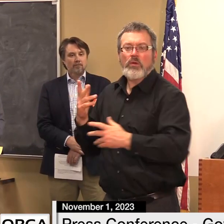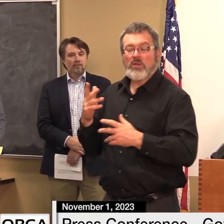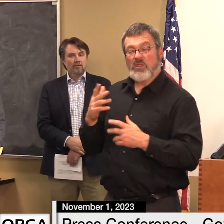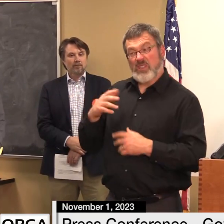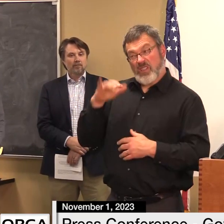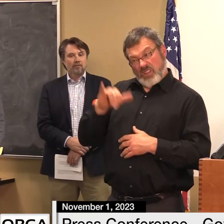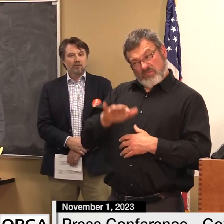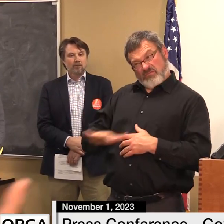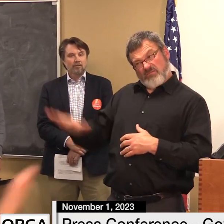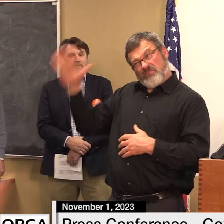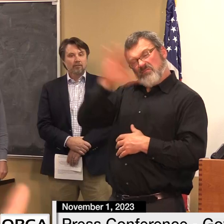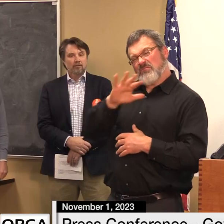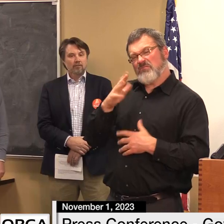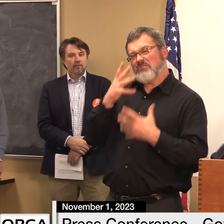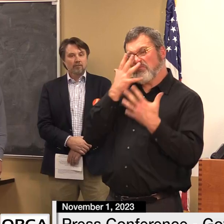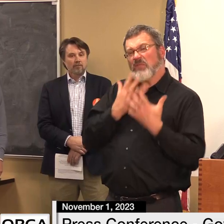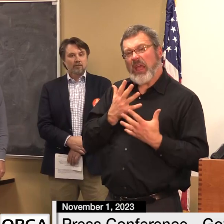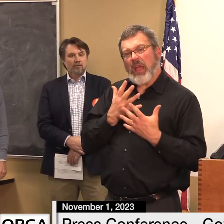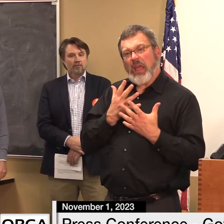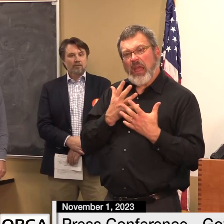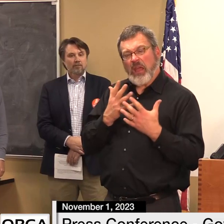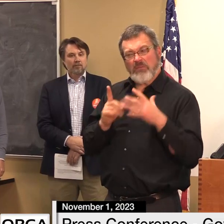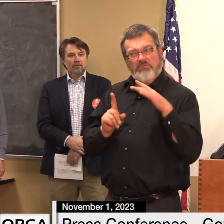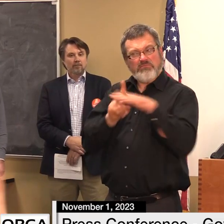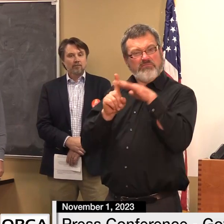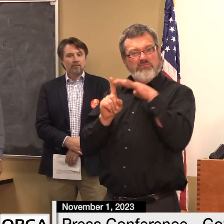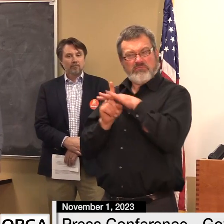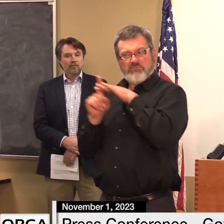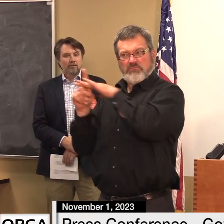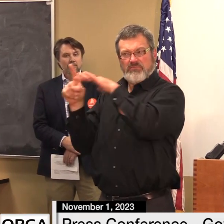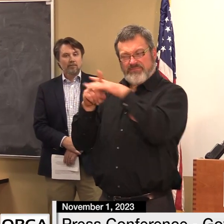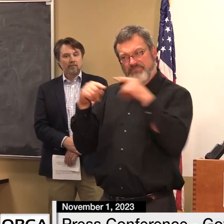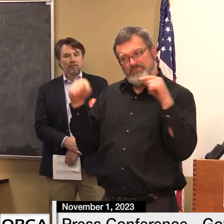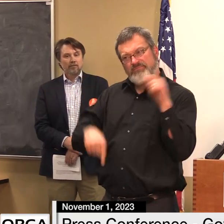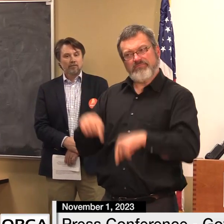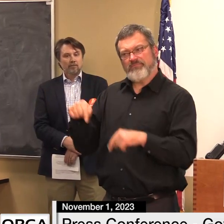this more and more enter our state.